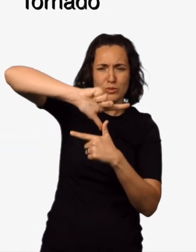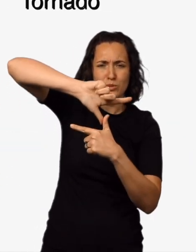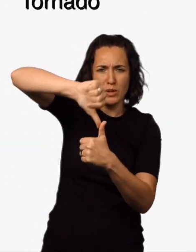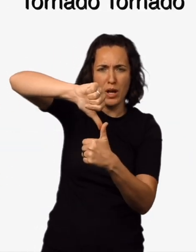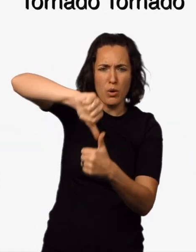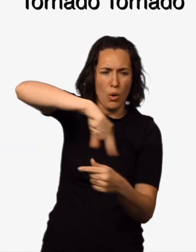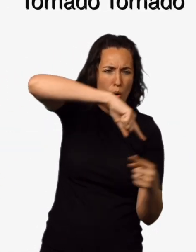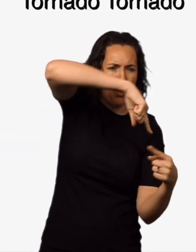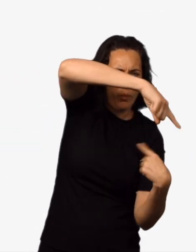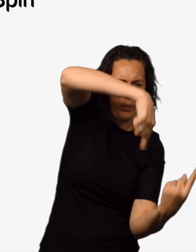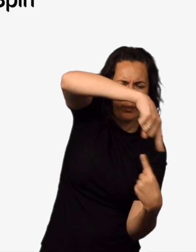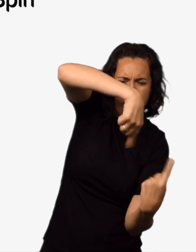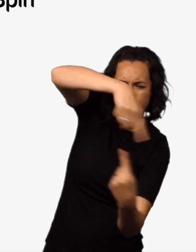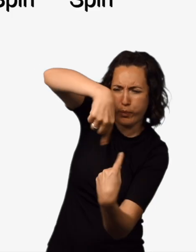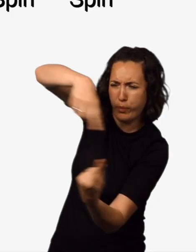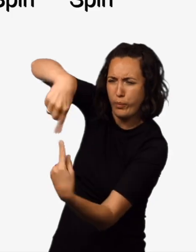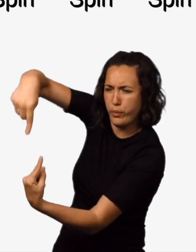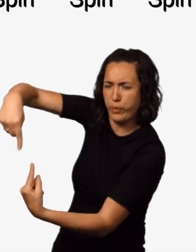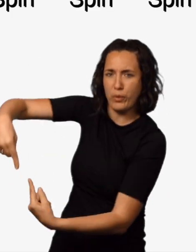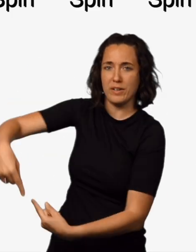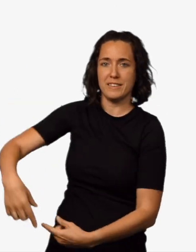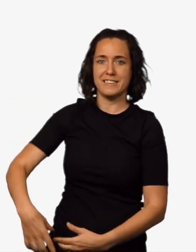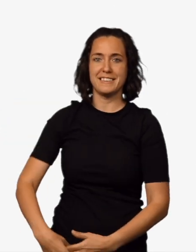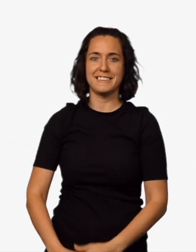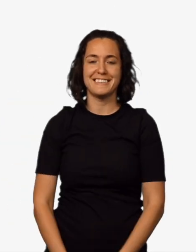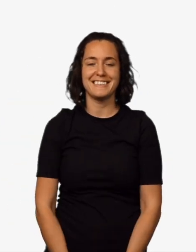Tornado, tornado. Spin, spin, spin.